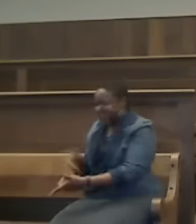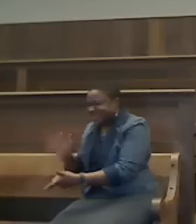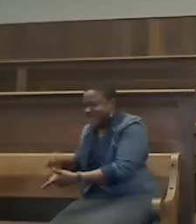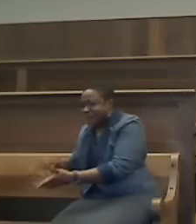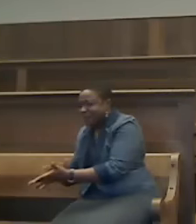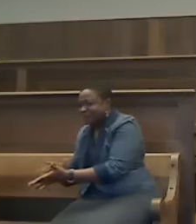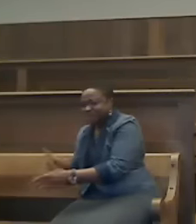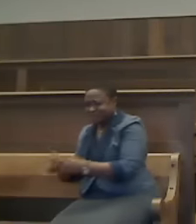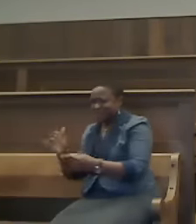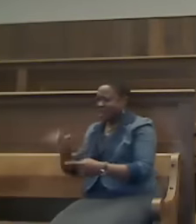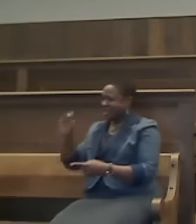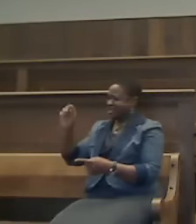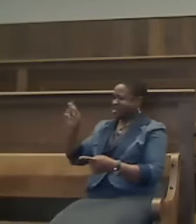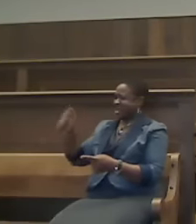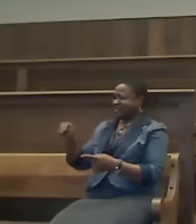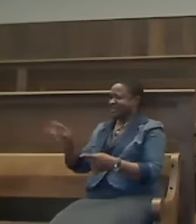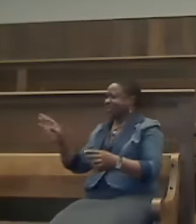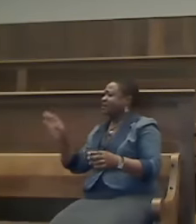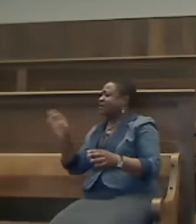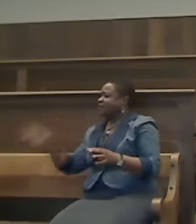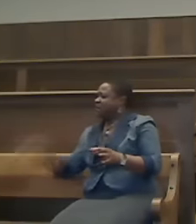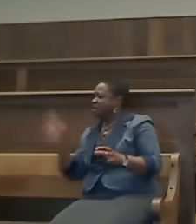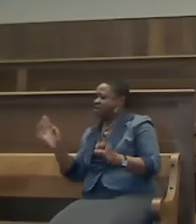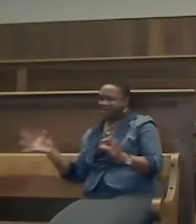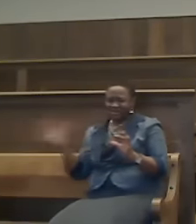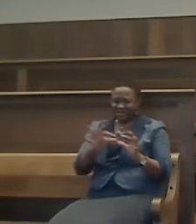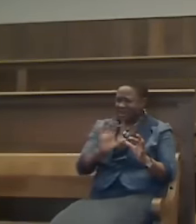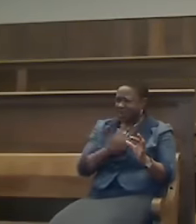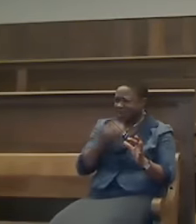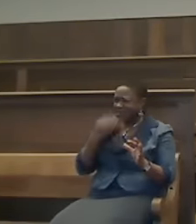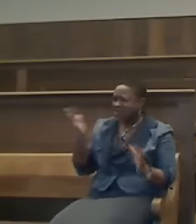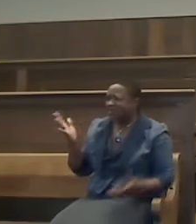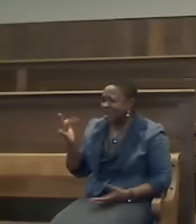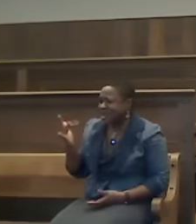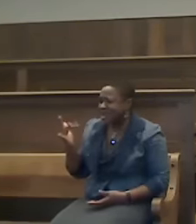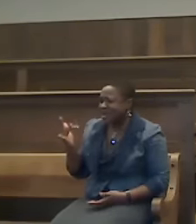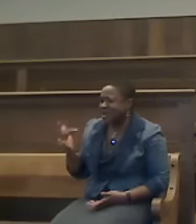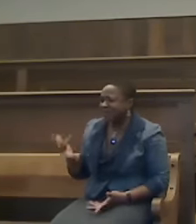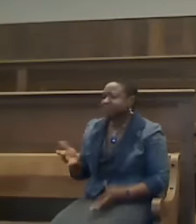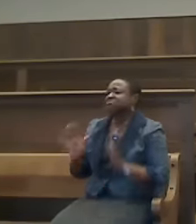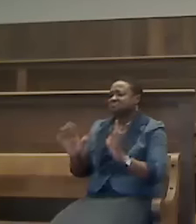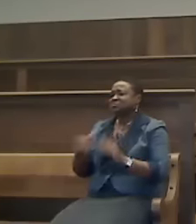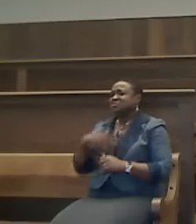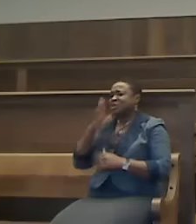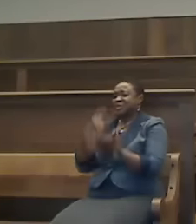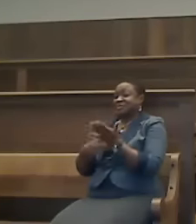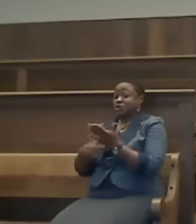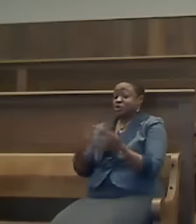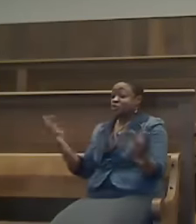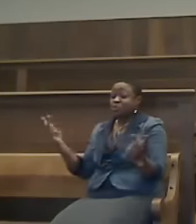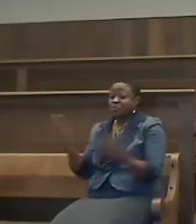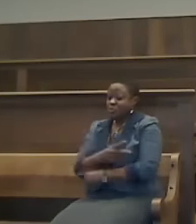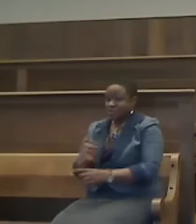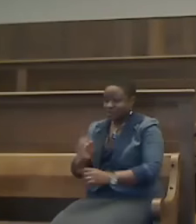this toxin into our food? Now I'm going to talk about the worst part of Bt